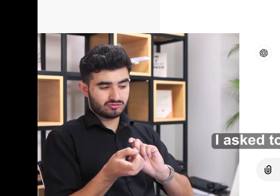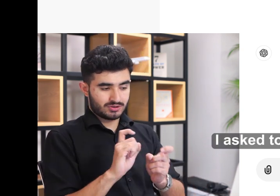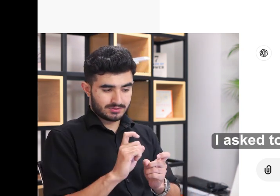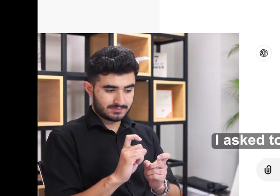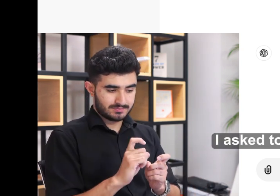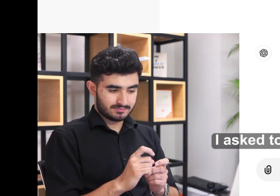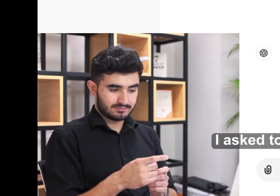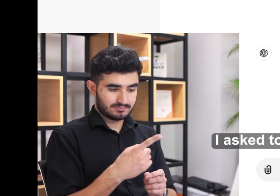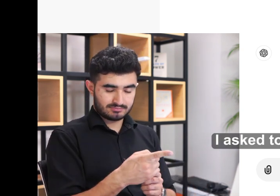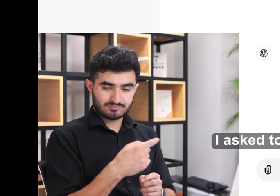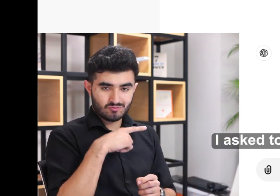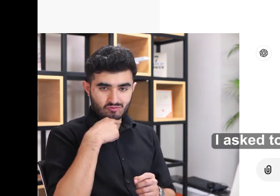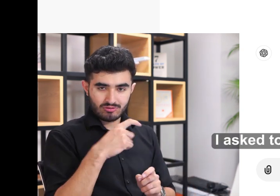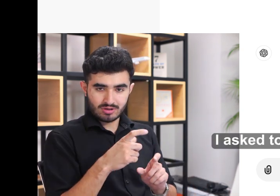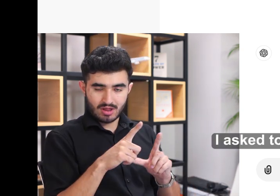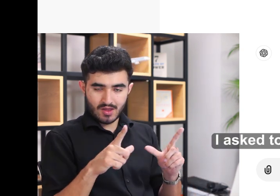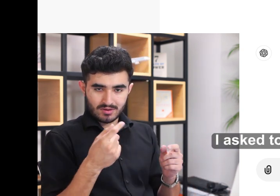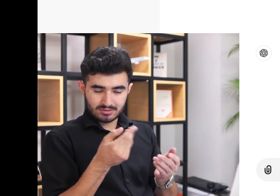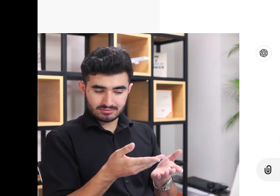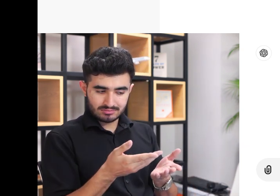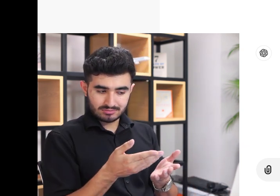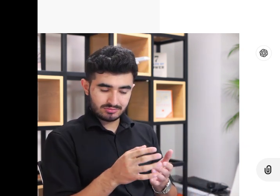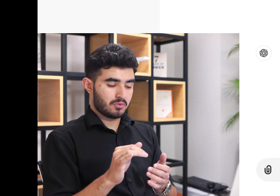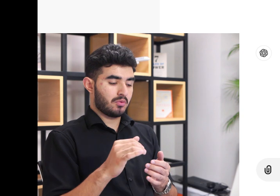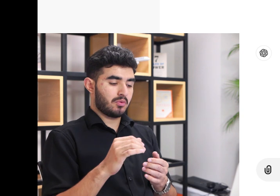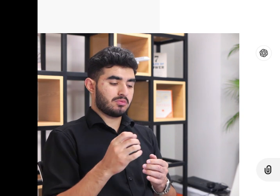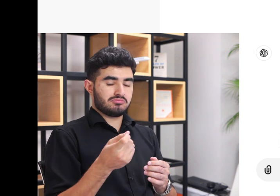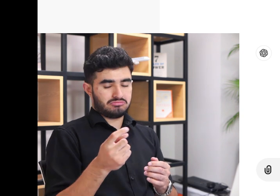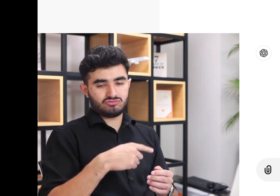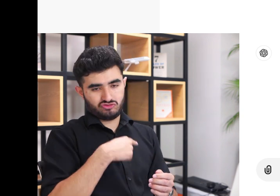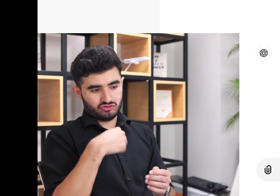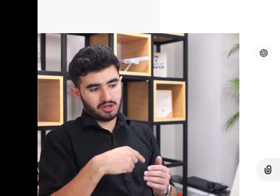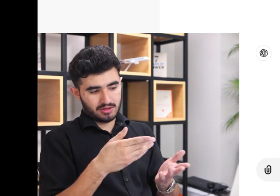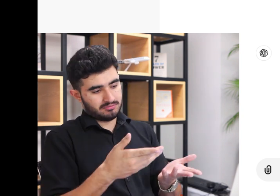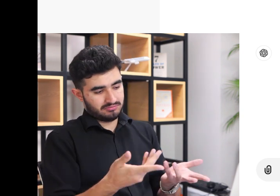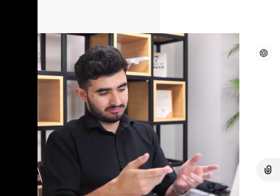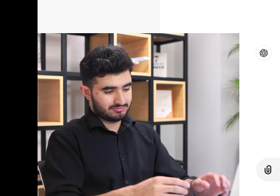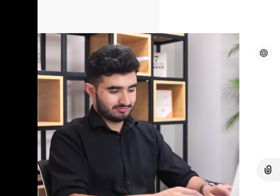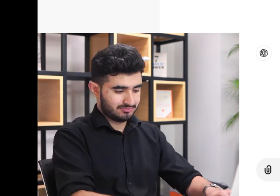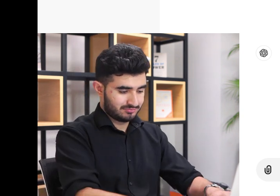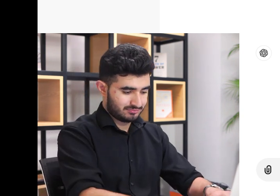I asked to translate it into Russian, and it did. So let's try Chinese now.